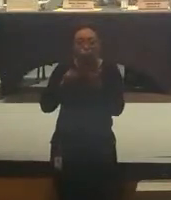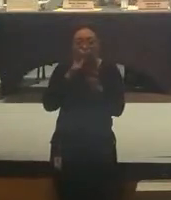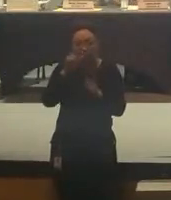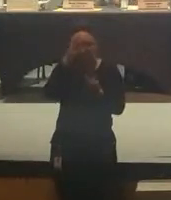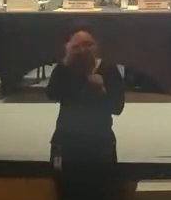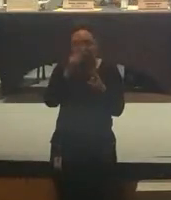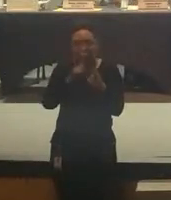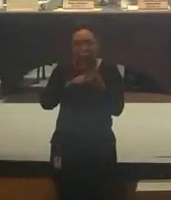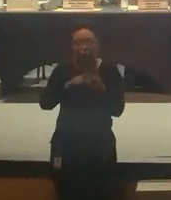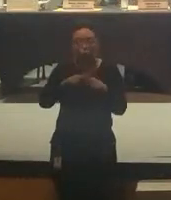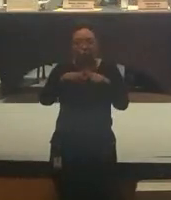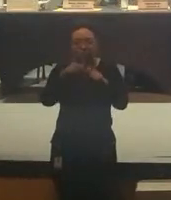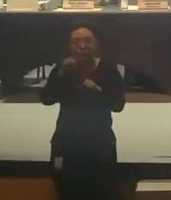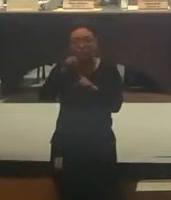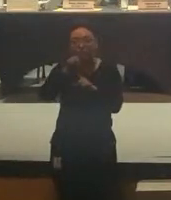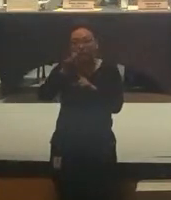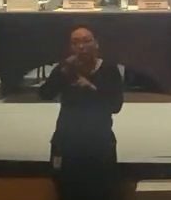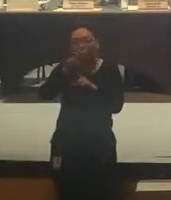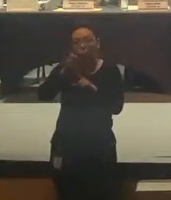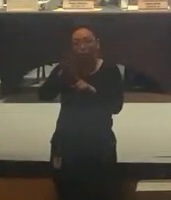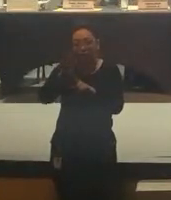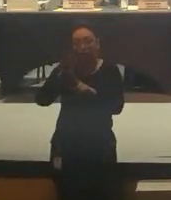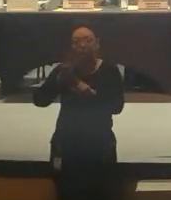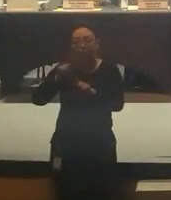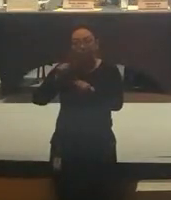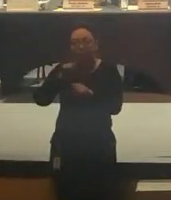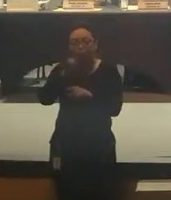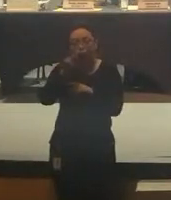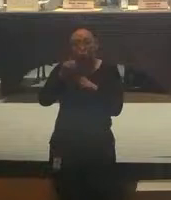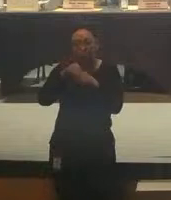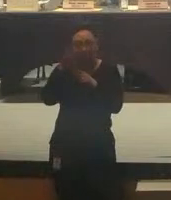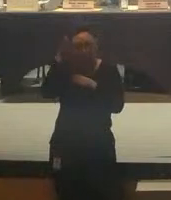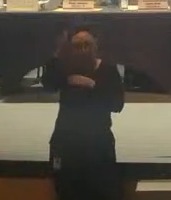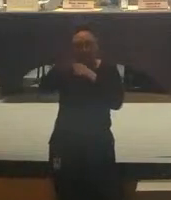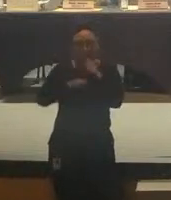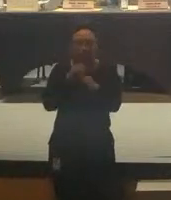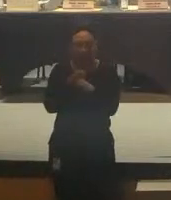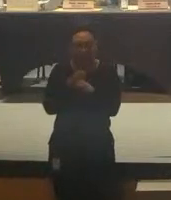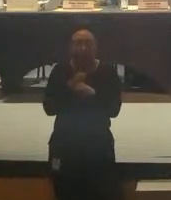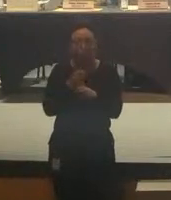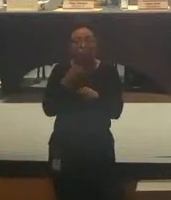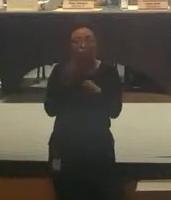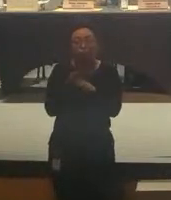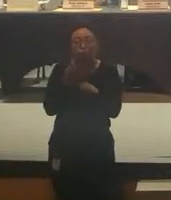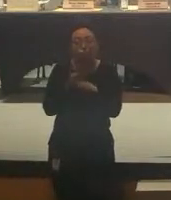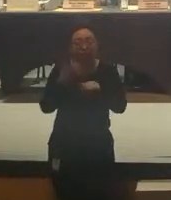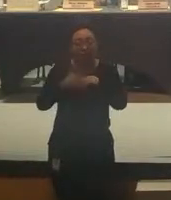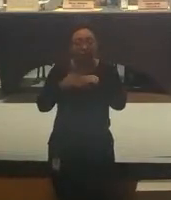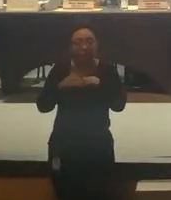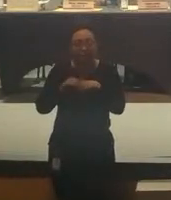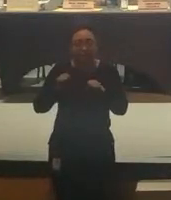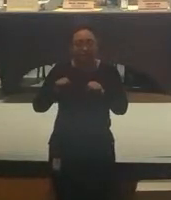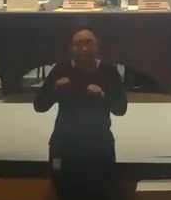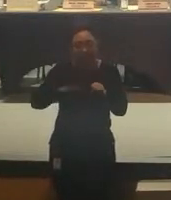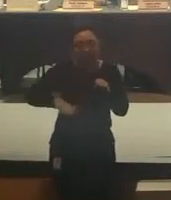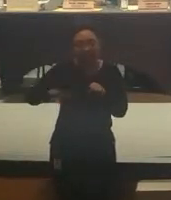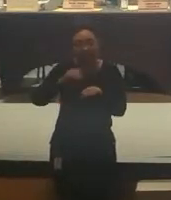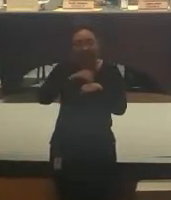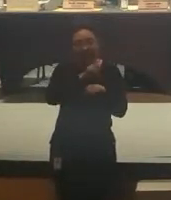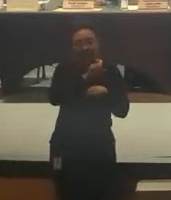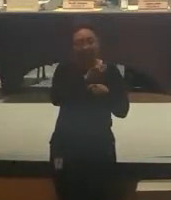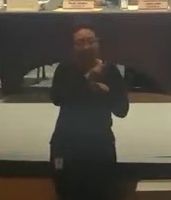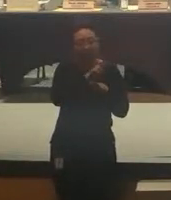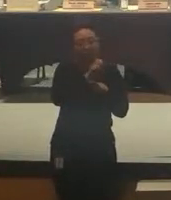yield in the Del Webb Middle School attendance zone in the coming years. Utilizing available capacity at Silvestri